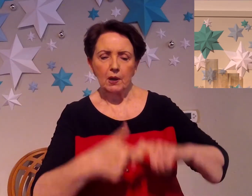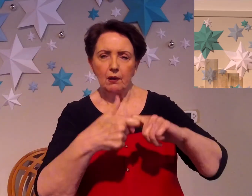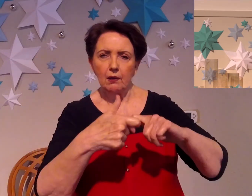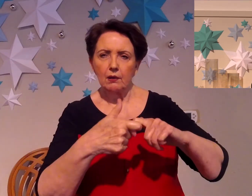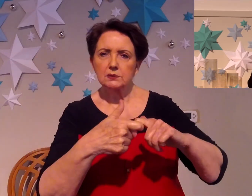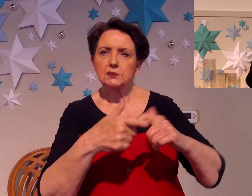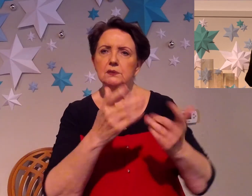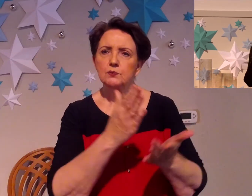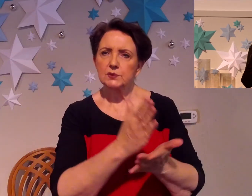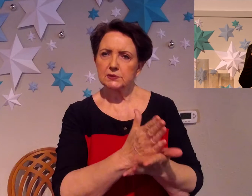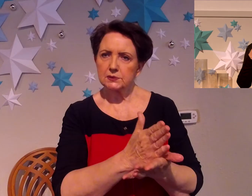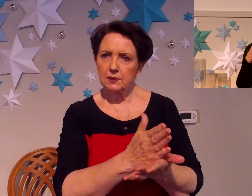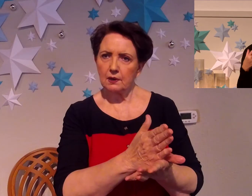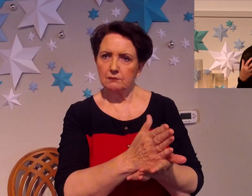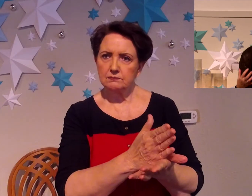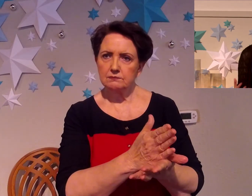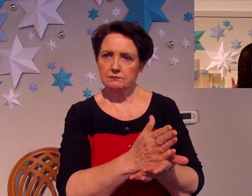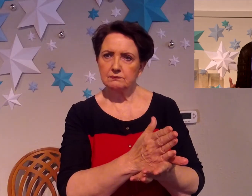a moment